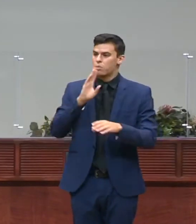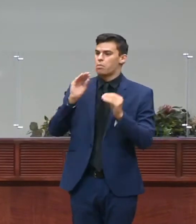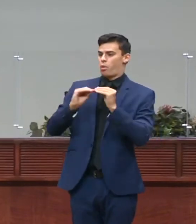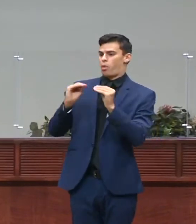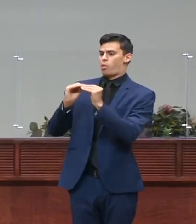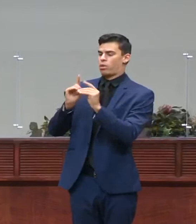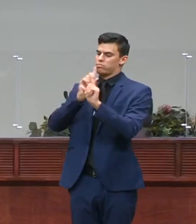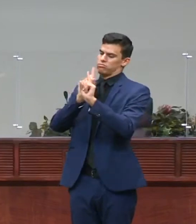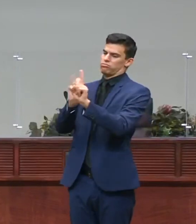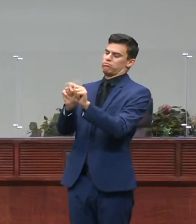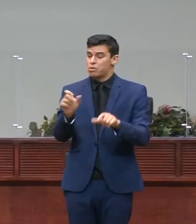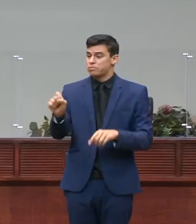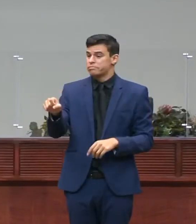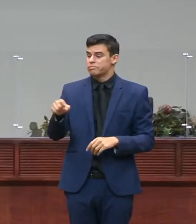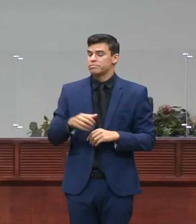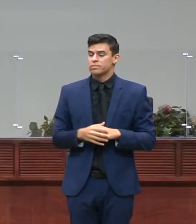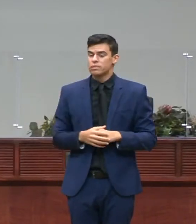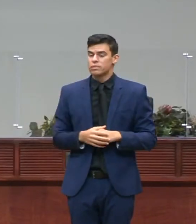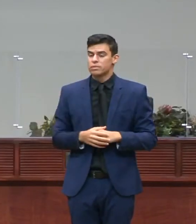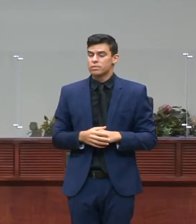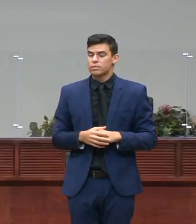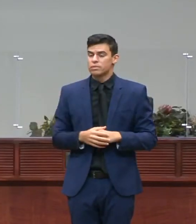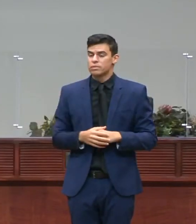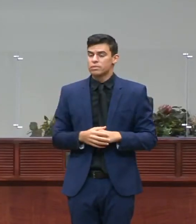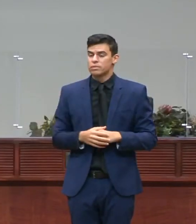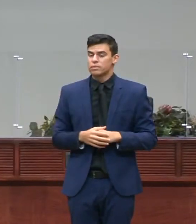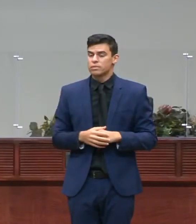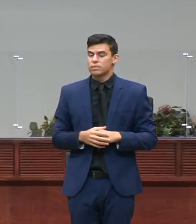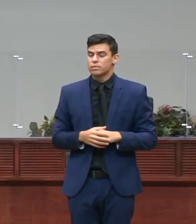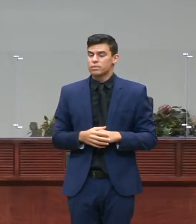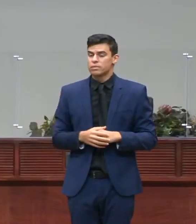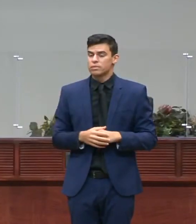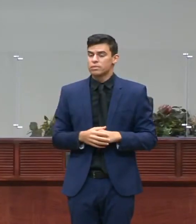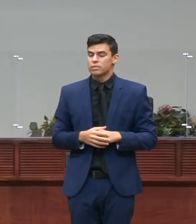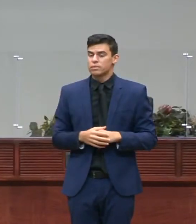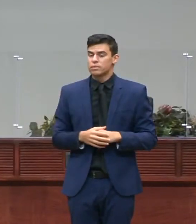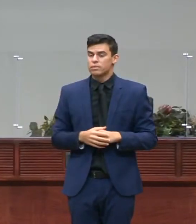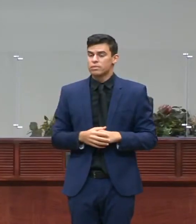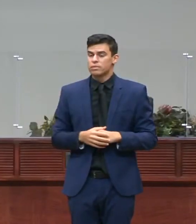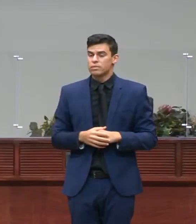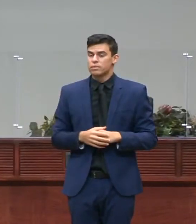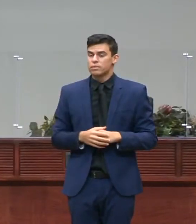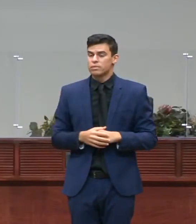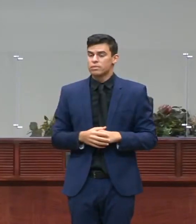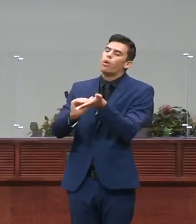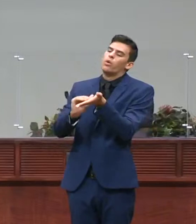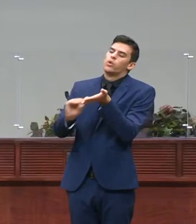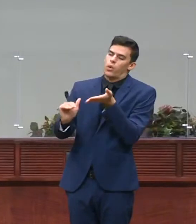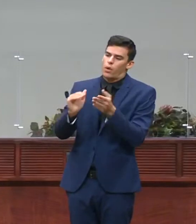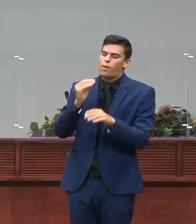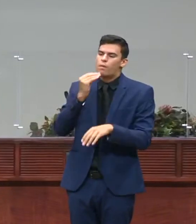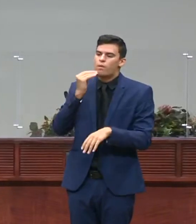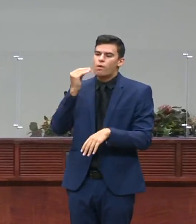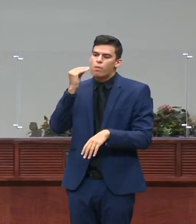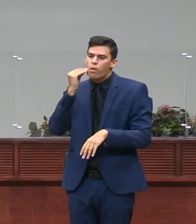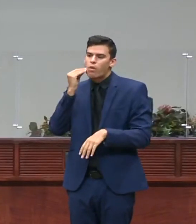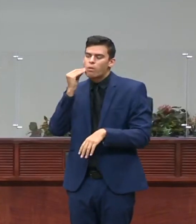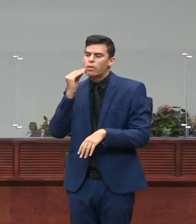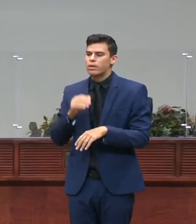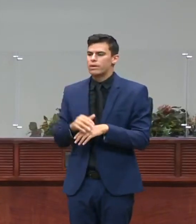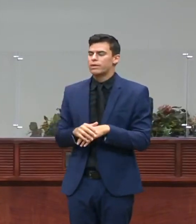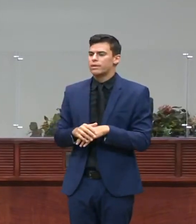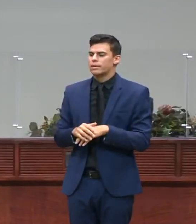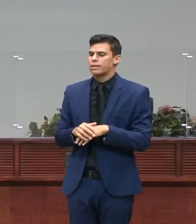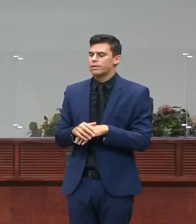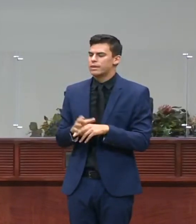it has been an increase in hospitalization. Any discharge from a hospital increase your inventory.